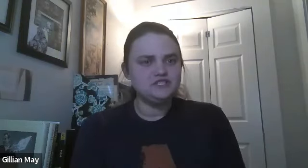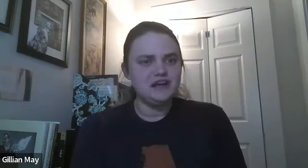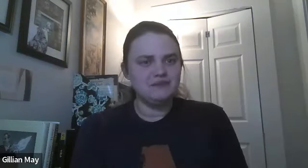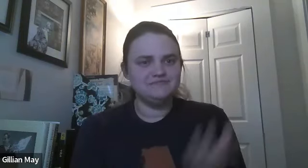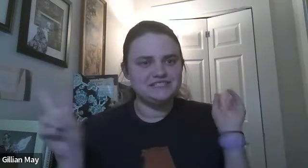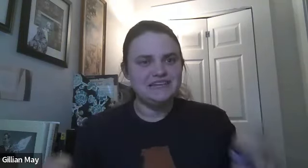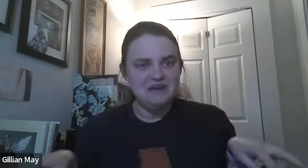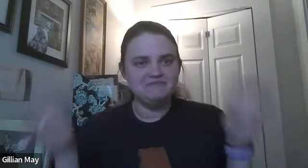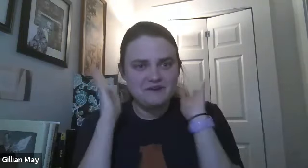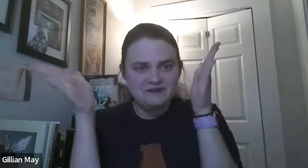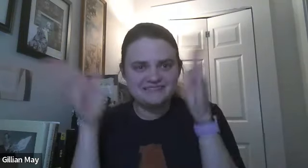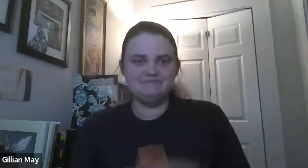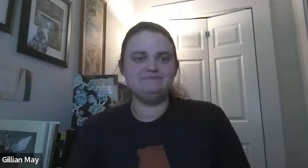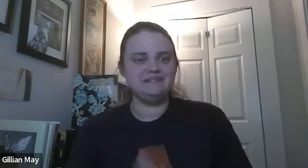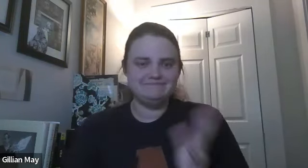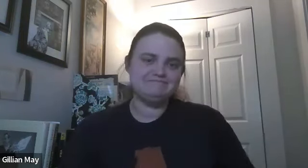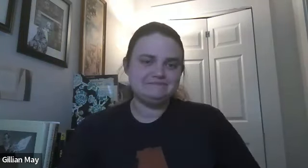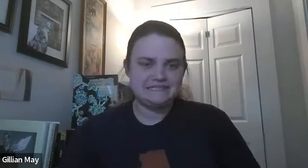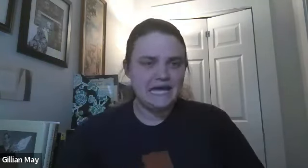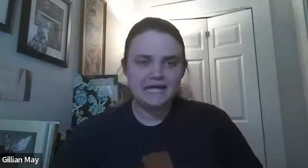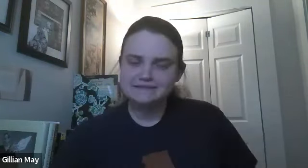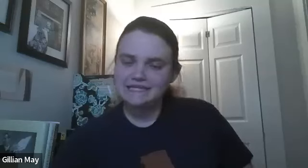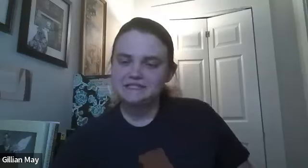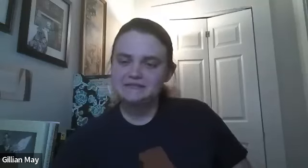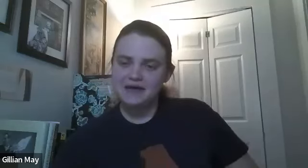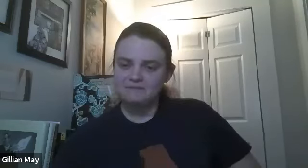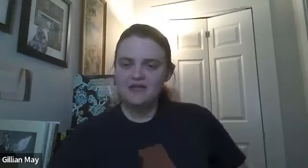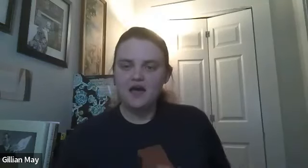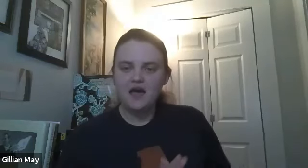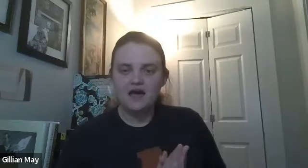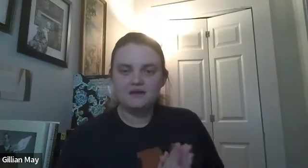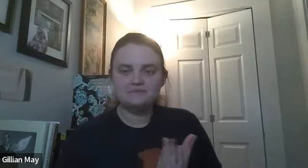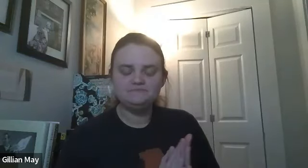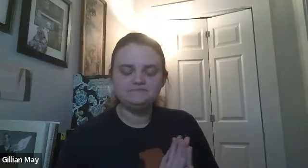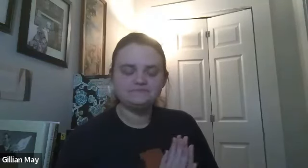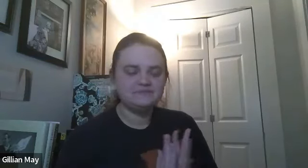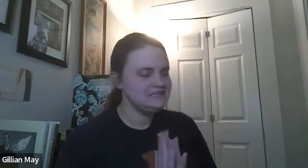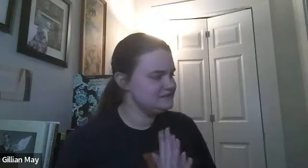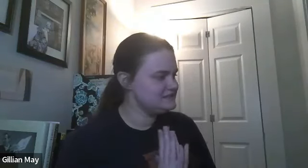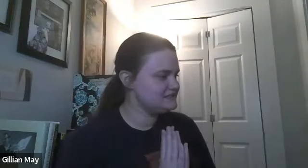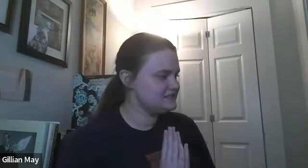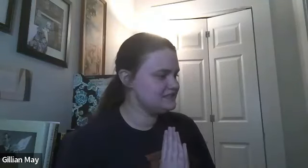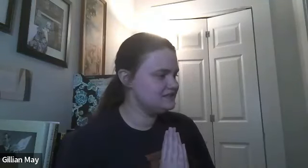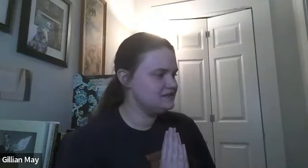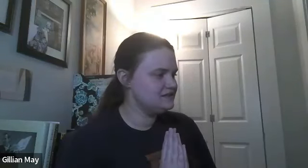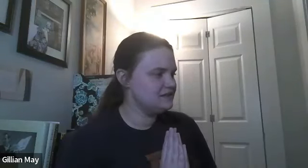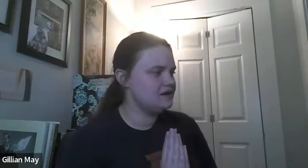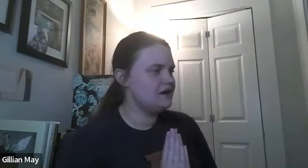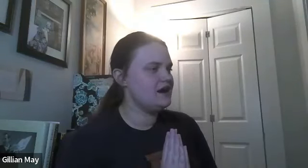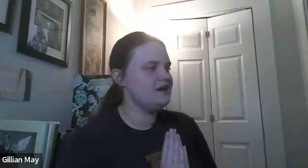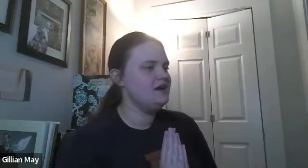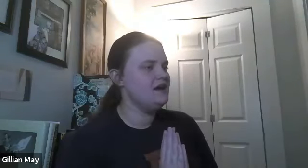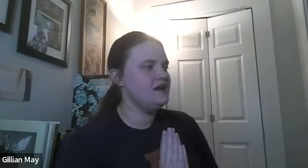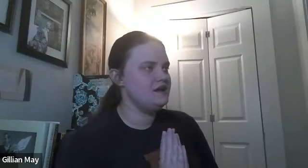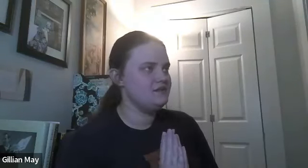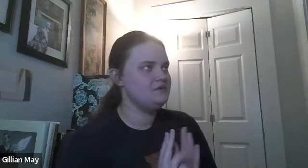shut up. Just sit down. Focus. But nah, can't do that. Let's see. Okay. Another